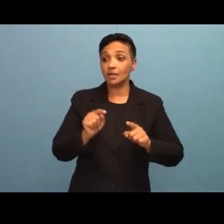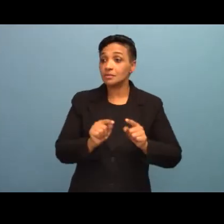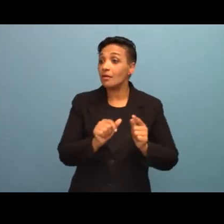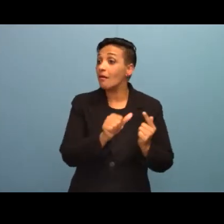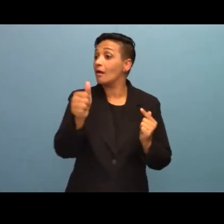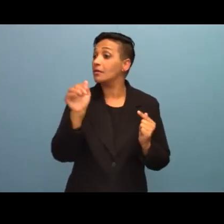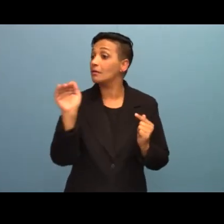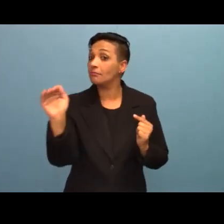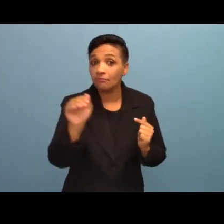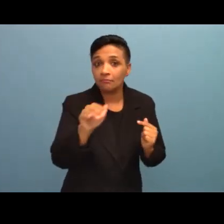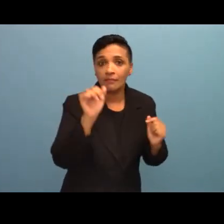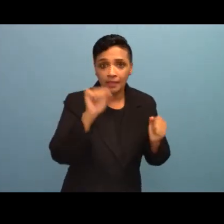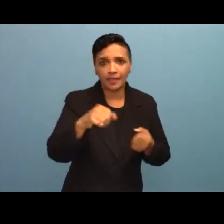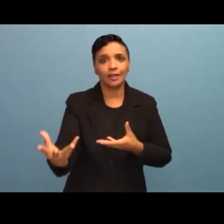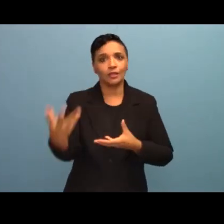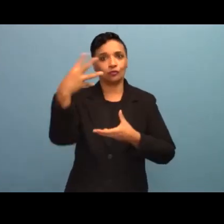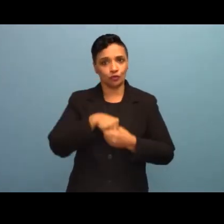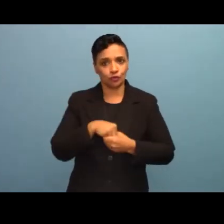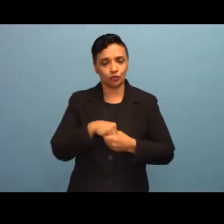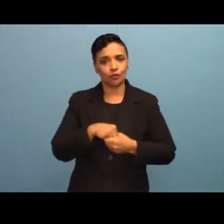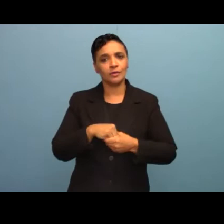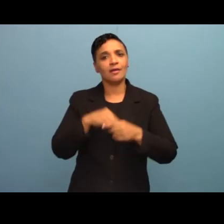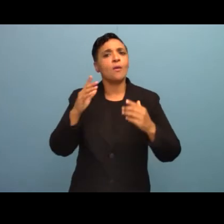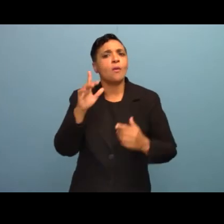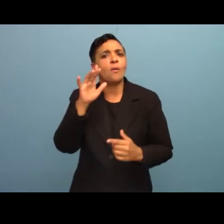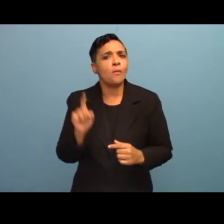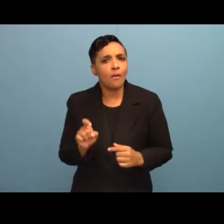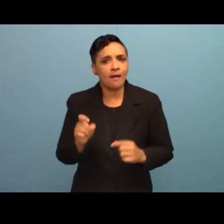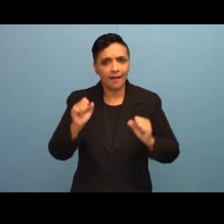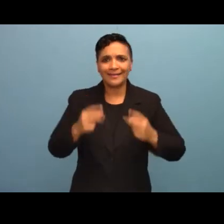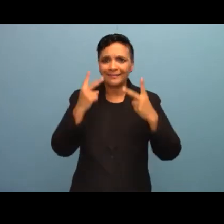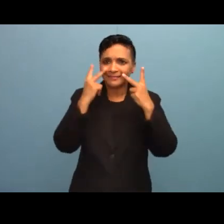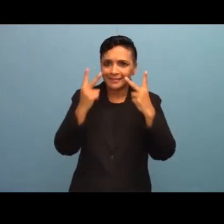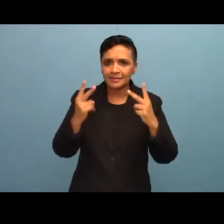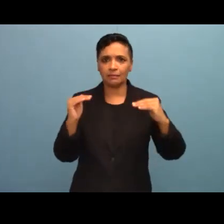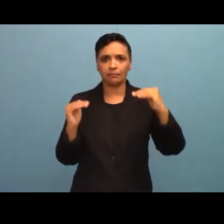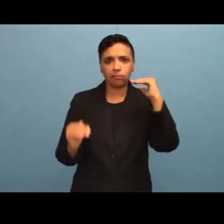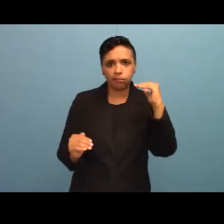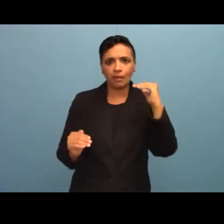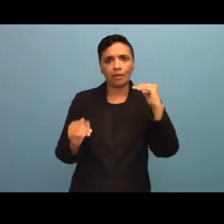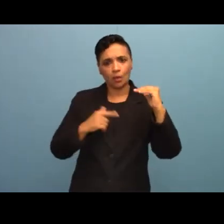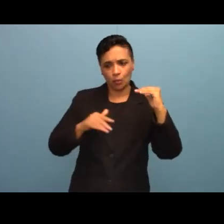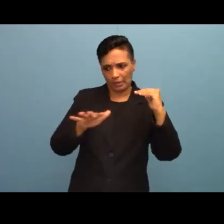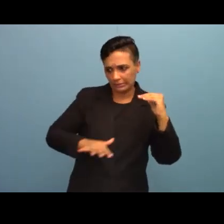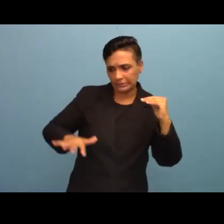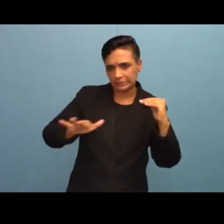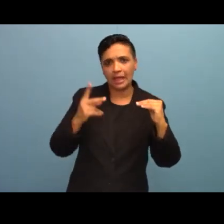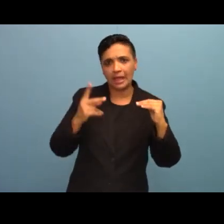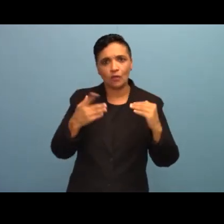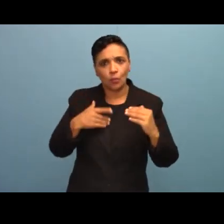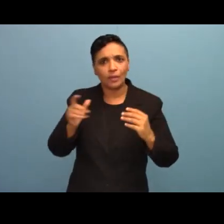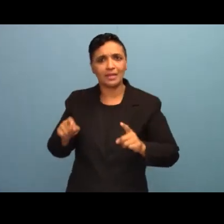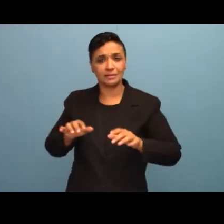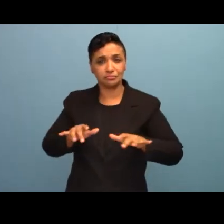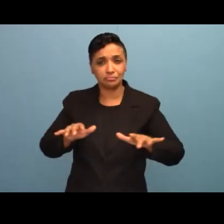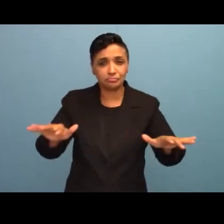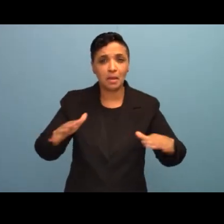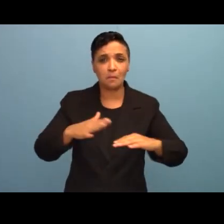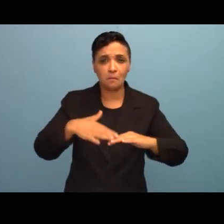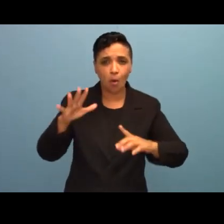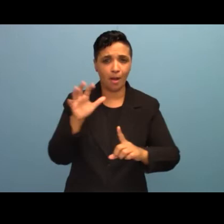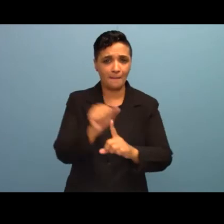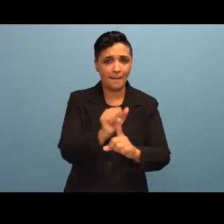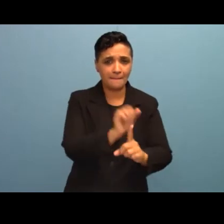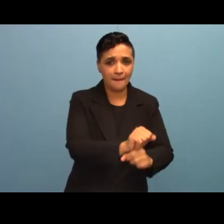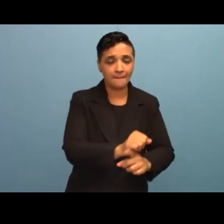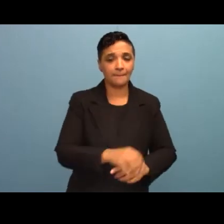join the program and assist in addressing the inadequacies presented by the challenging landscape we have to cover. This program is